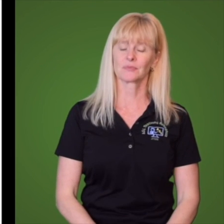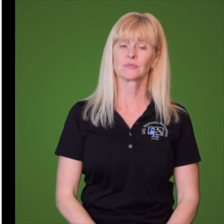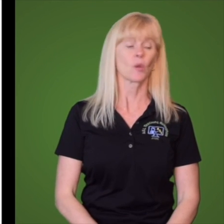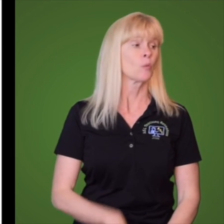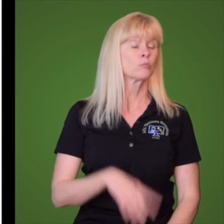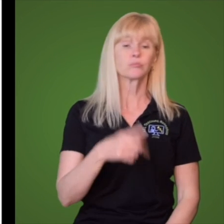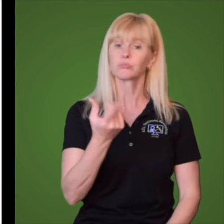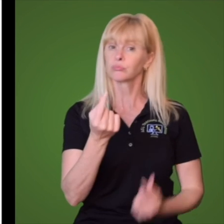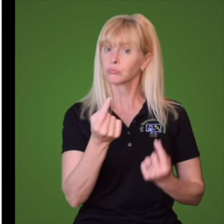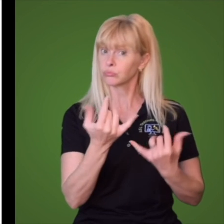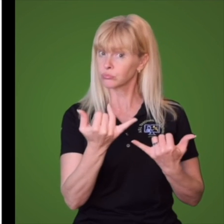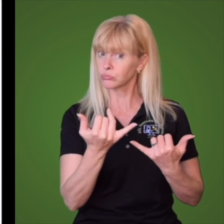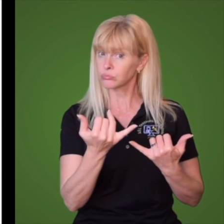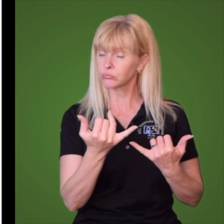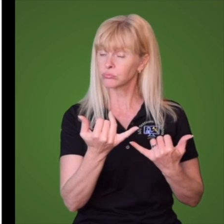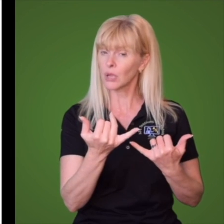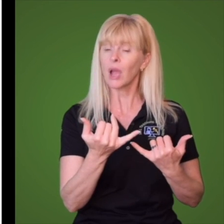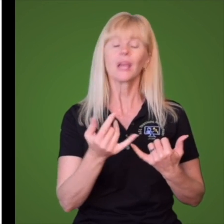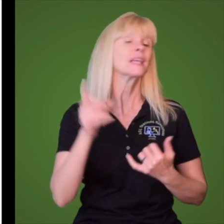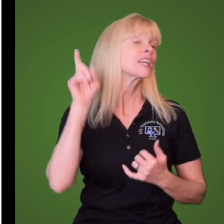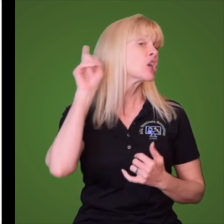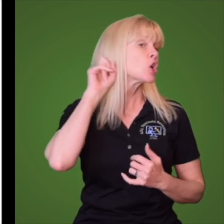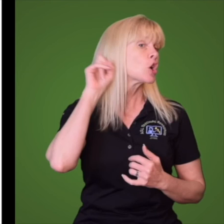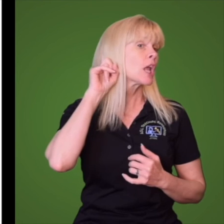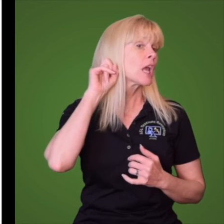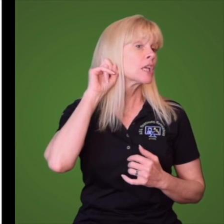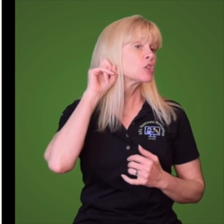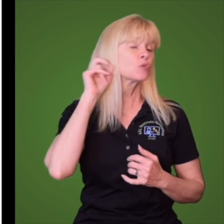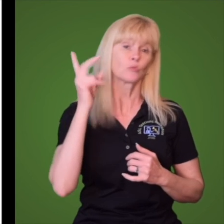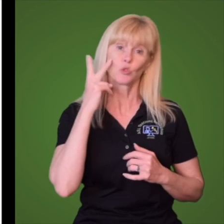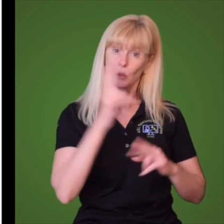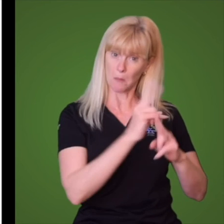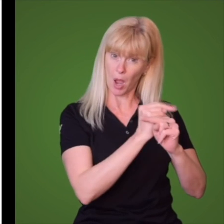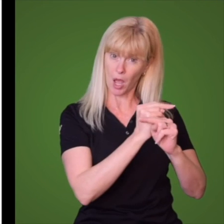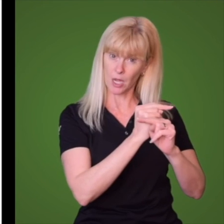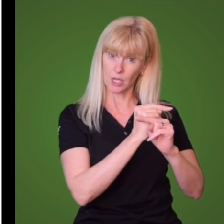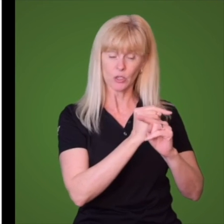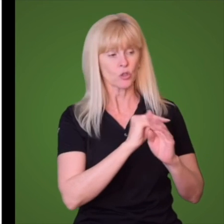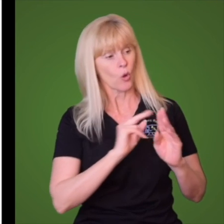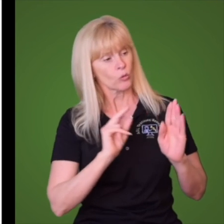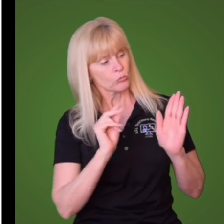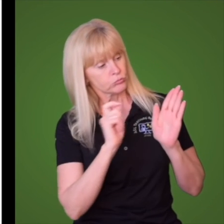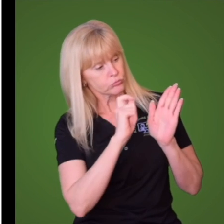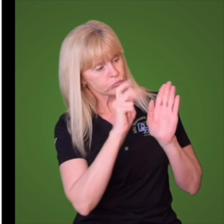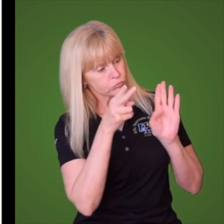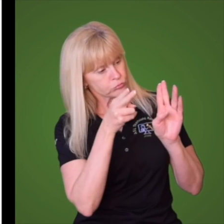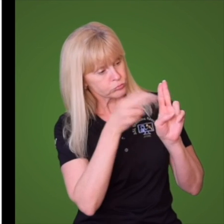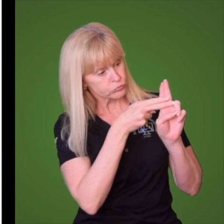Now, put hearing aids on the bunny to help him hear.